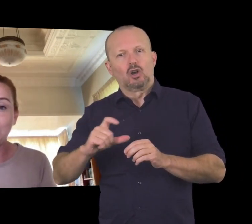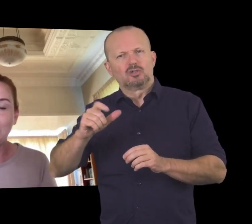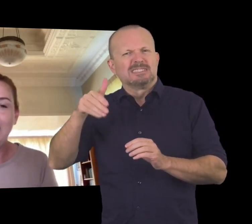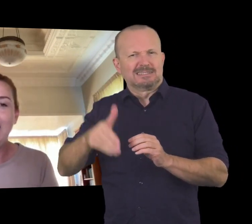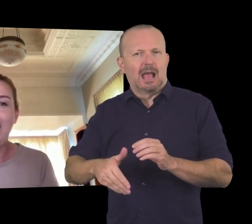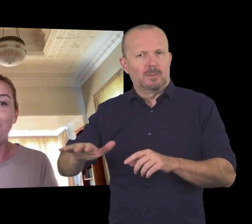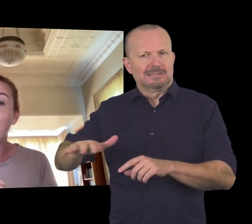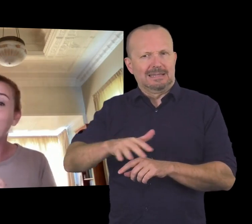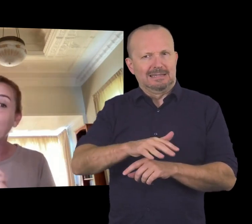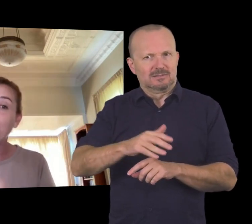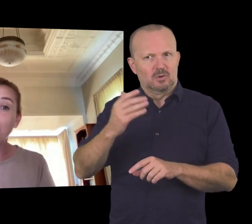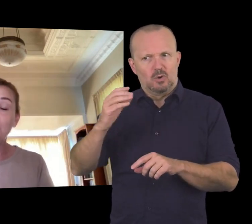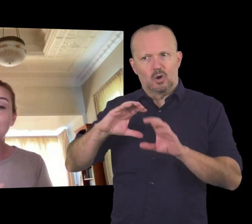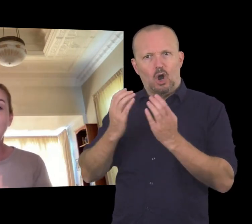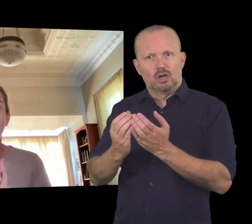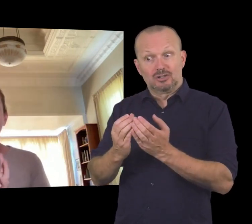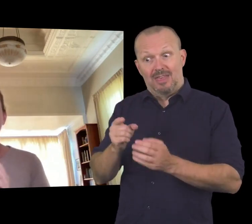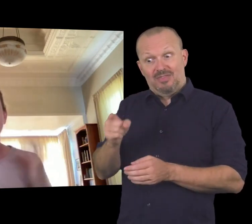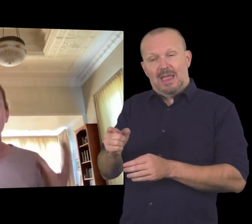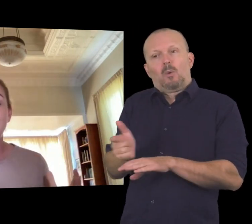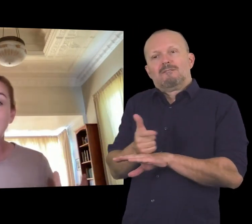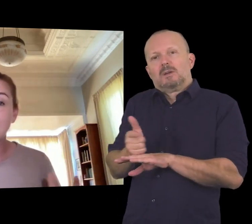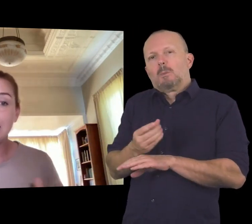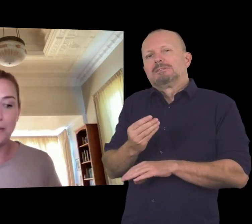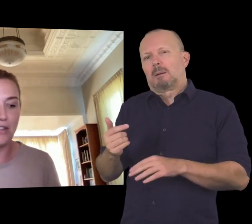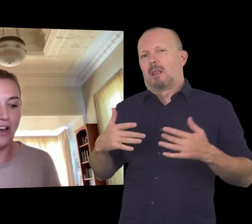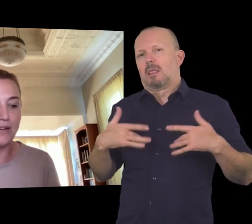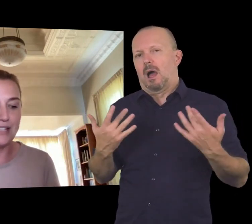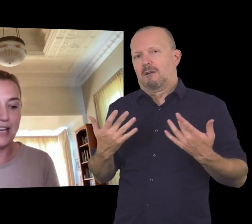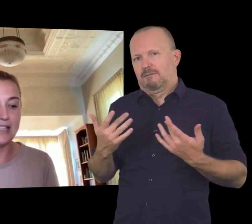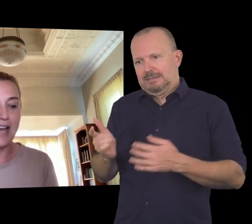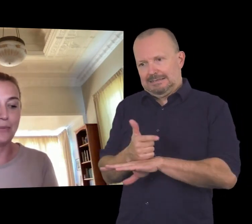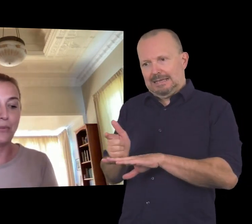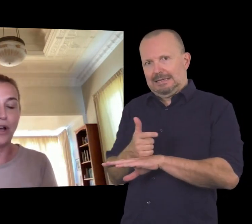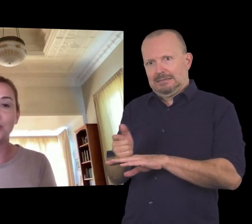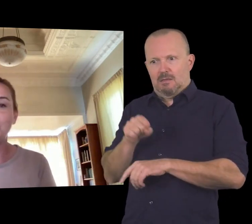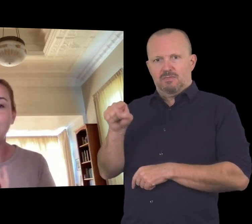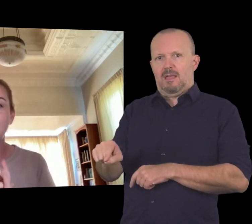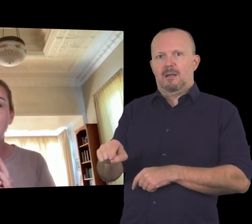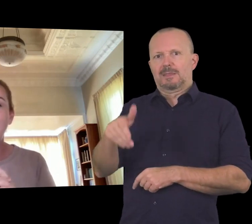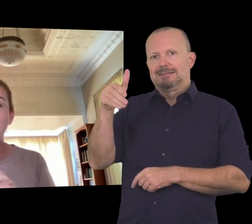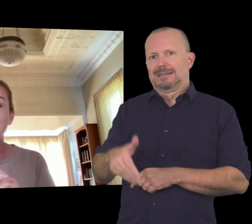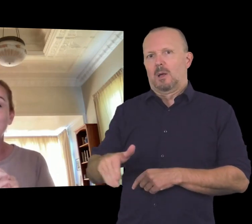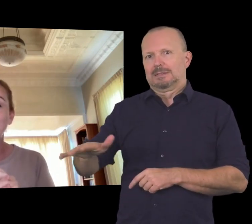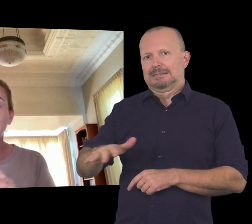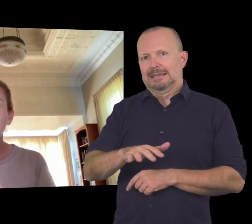Television School, where we filmed some of the scenes, some of the live scenes, and we worked with